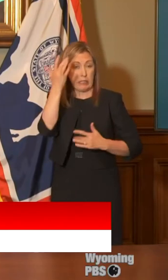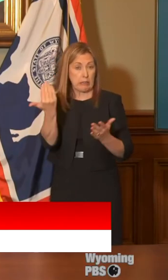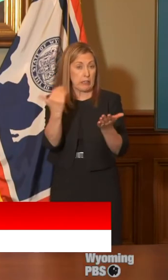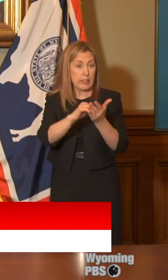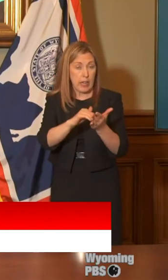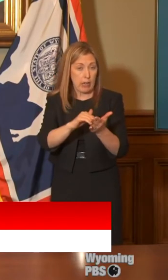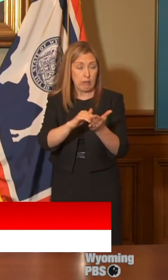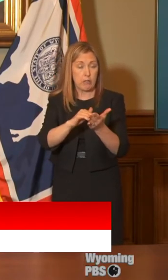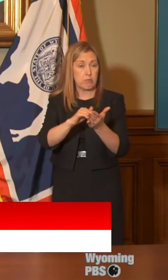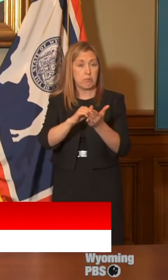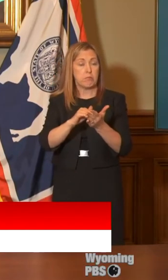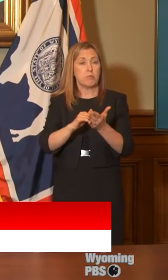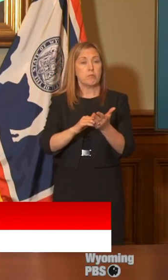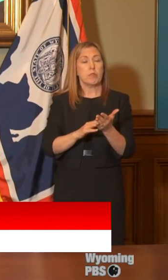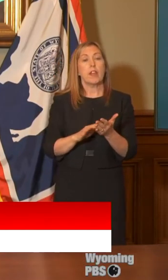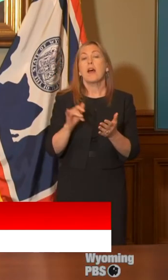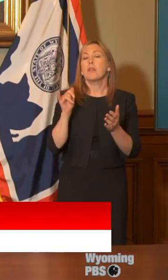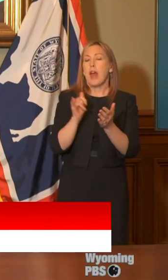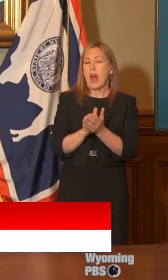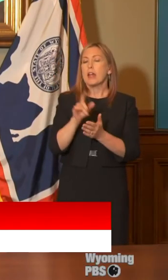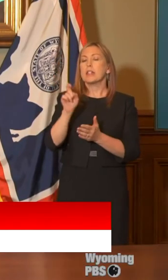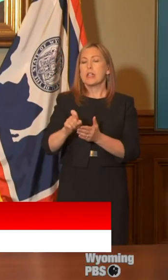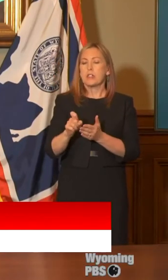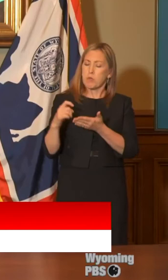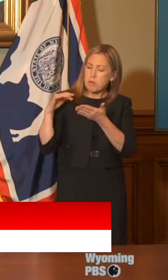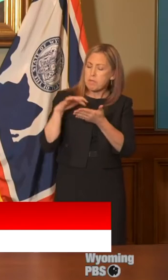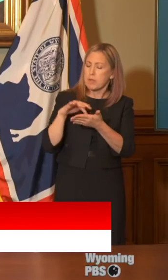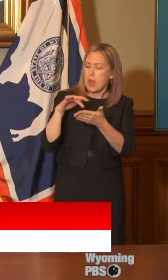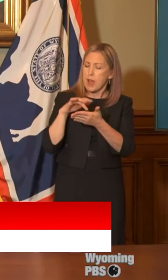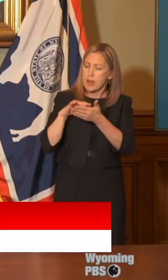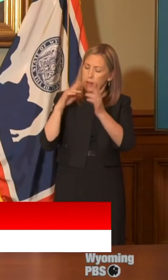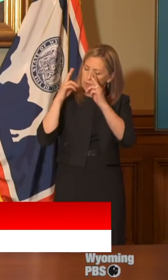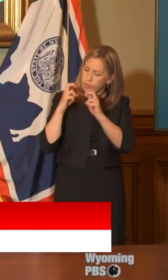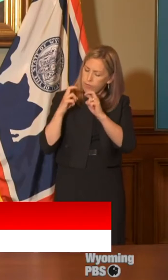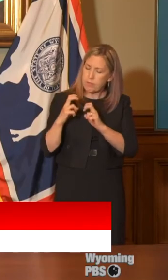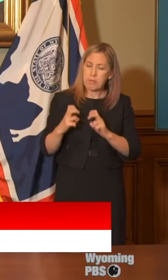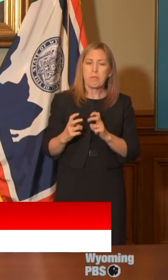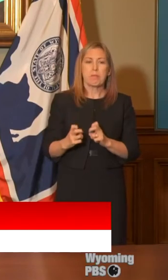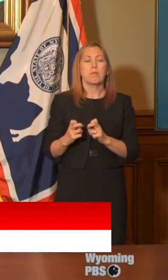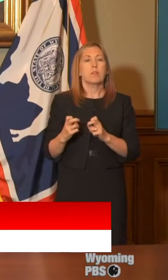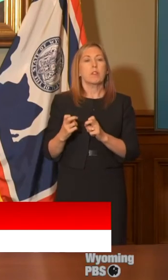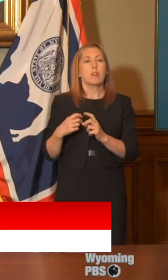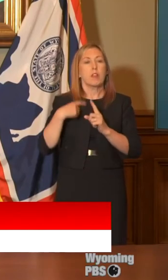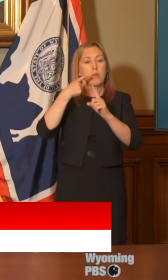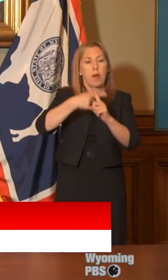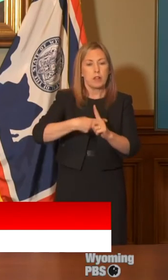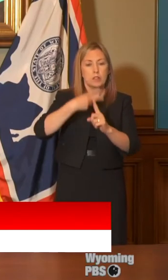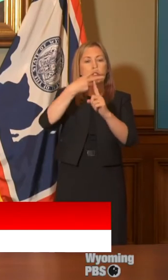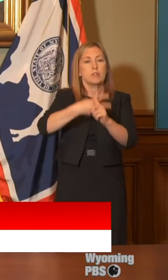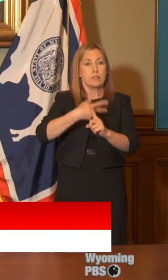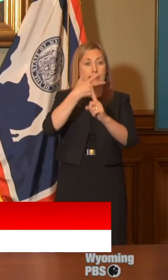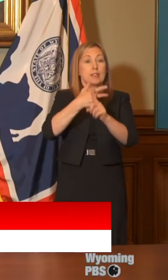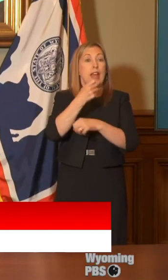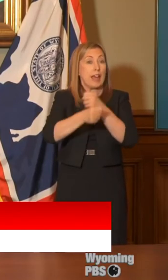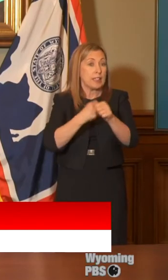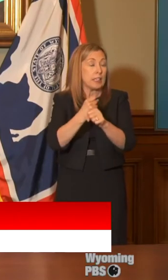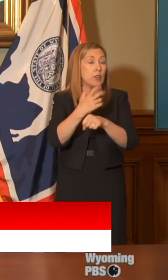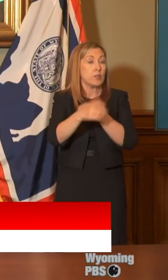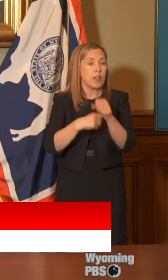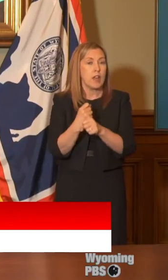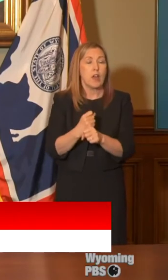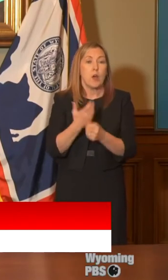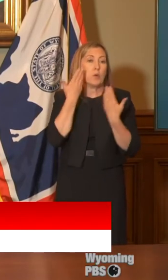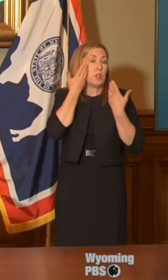with coronavirus. That's something that needs to be studied and will be studied over the upcoming months and years, but it's just not